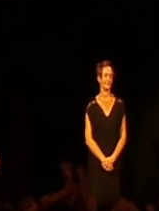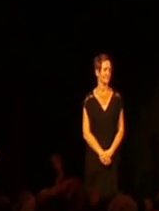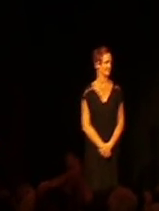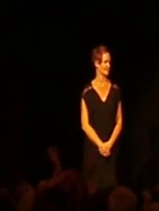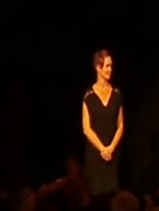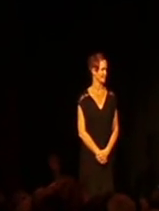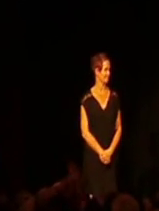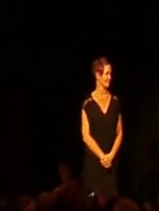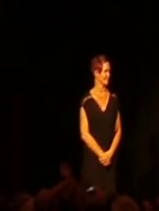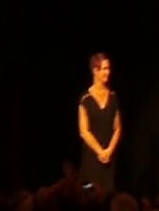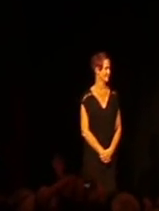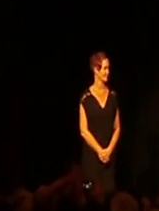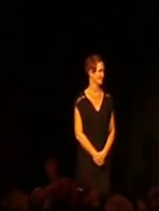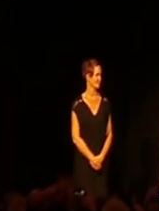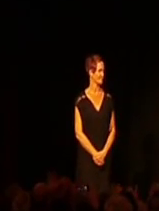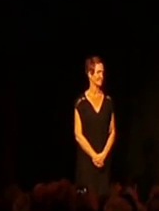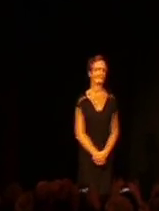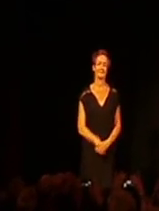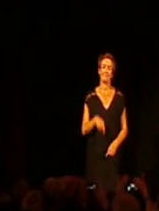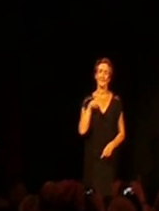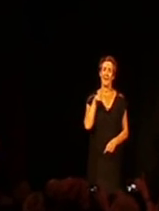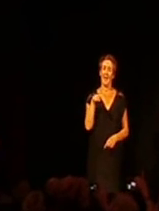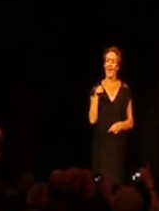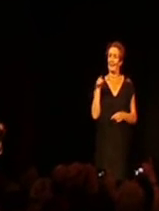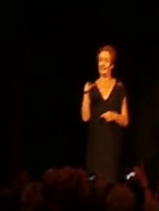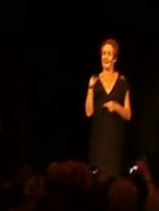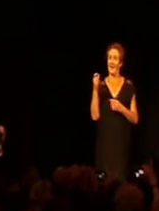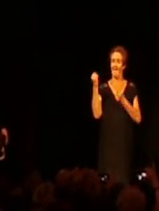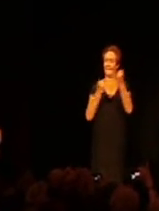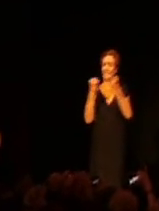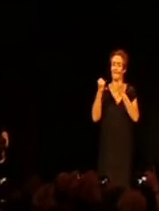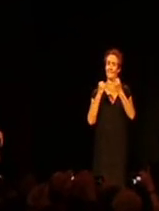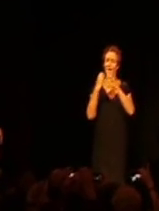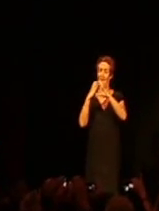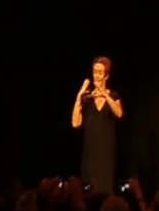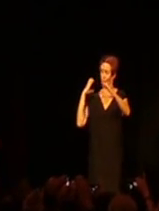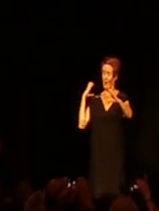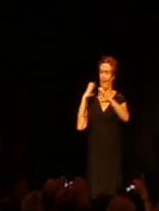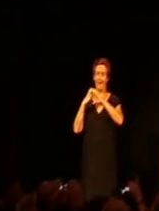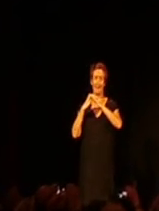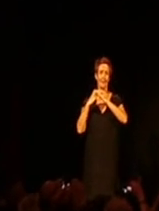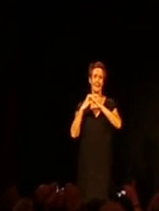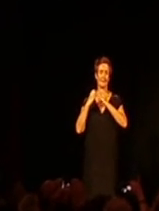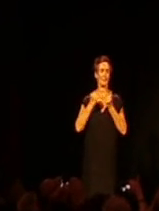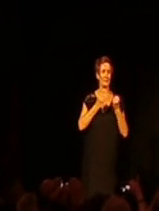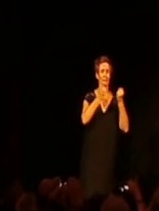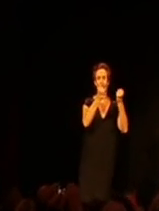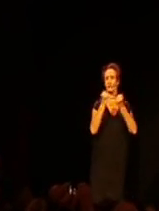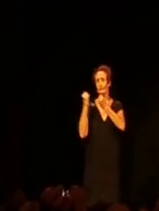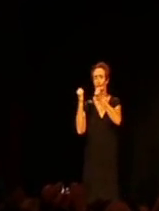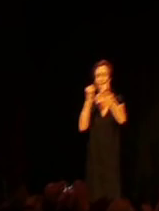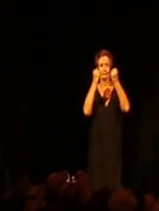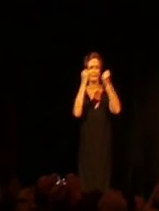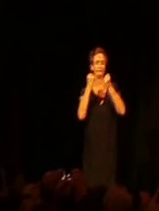And that fire truck has been in so many places all around the country, helping good causes